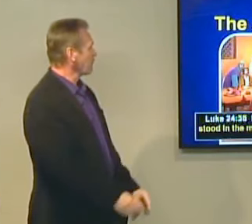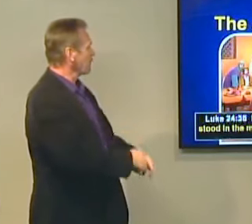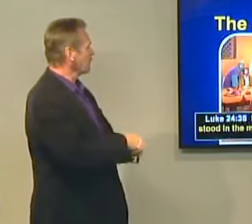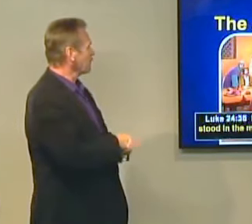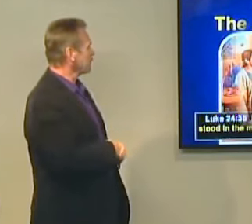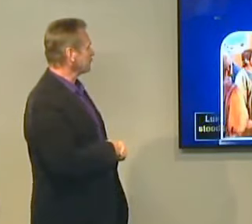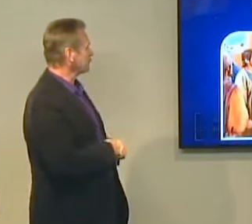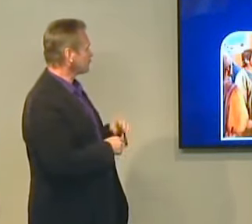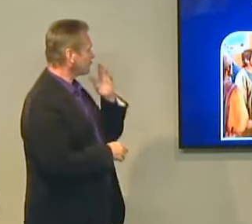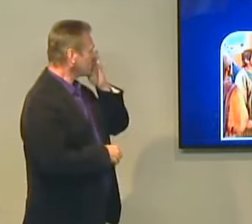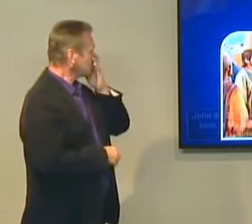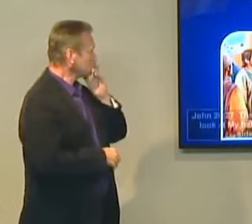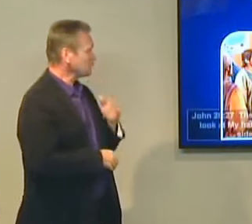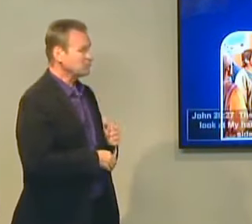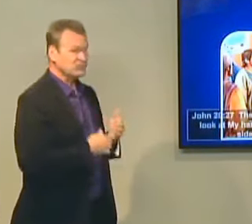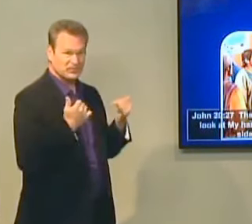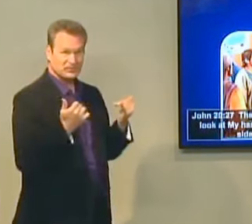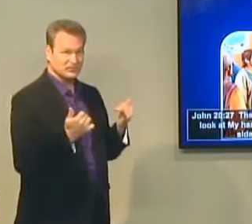We'll go ahead and take a look. At the sixth appearance.